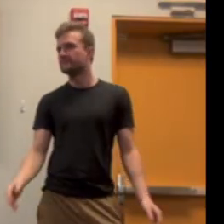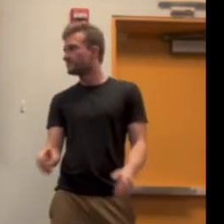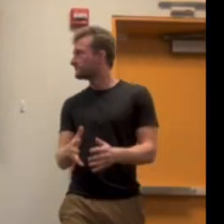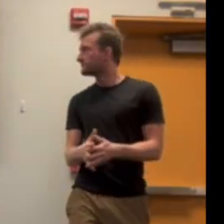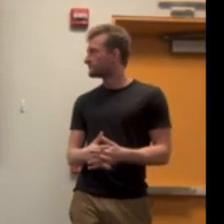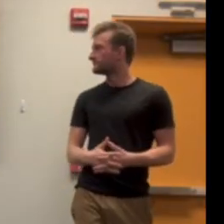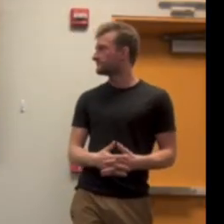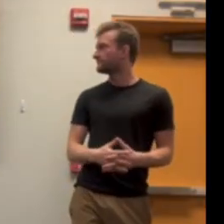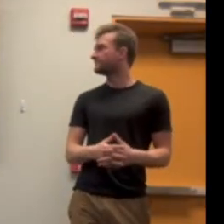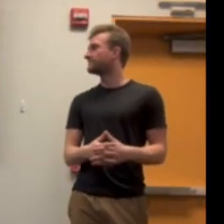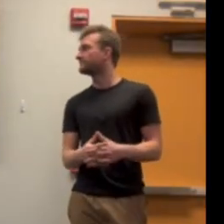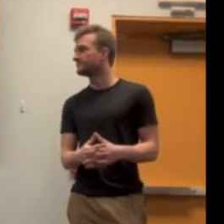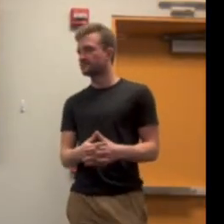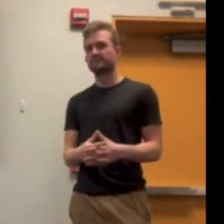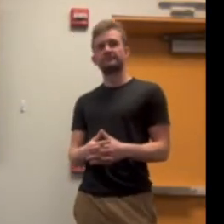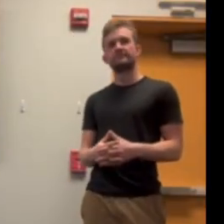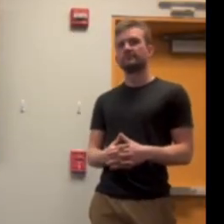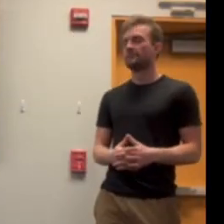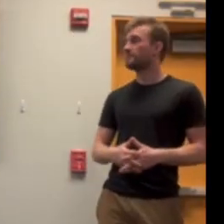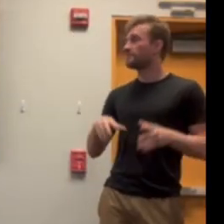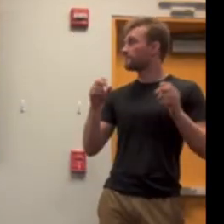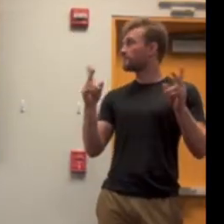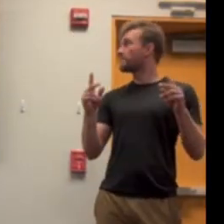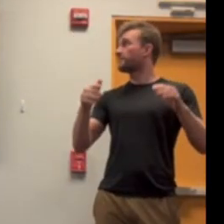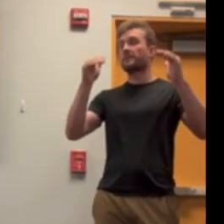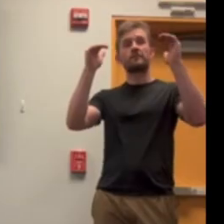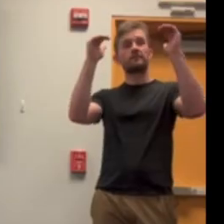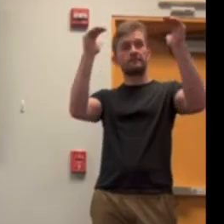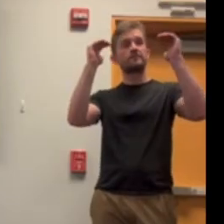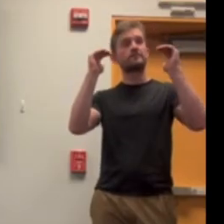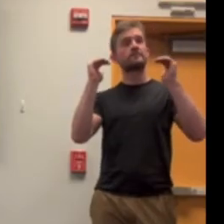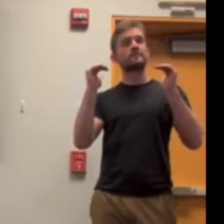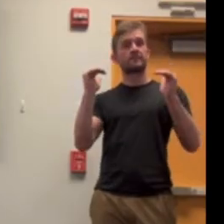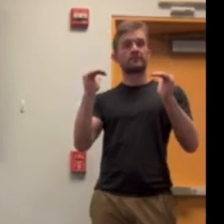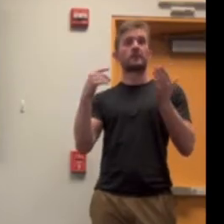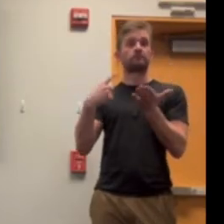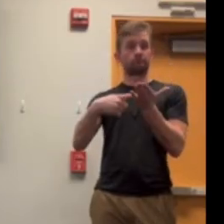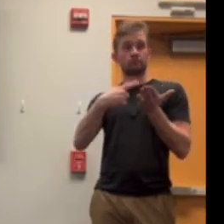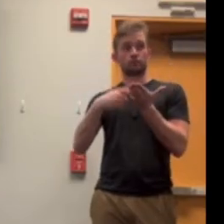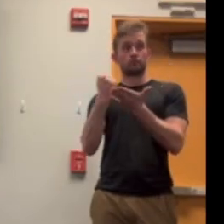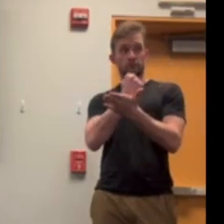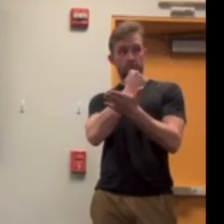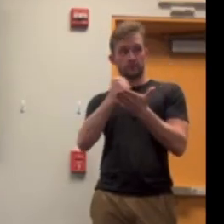know. Okay, credit cards and credit reports. So,